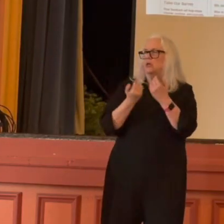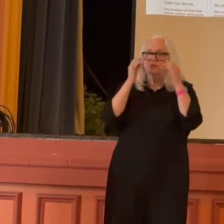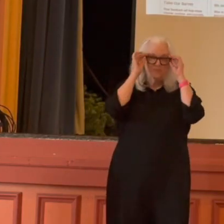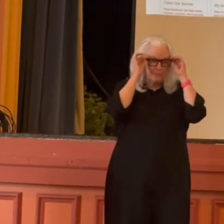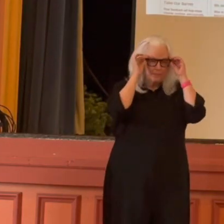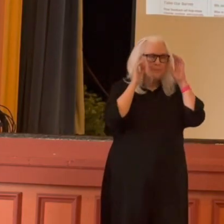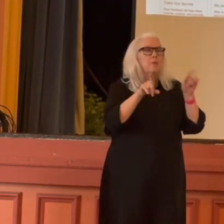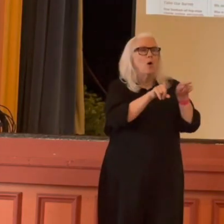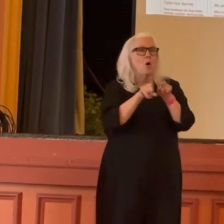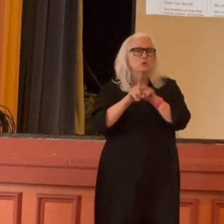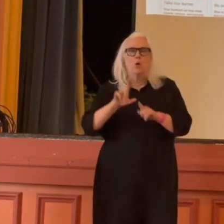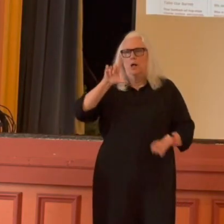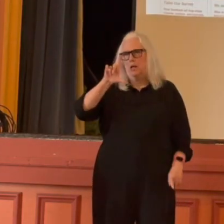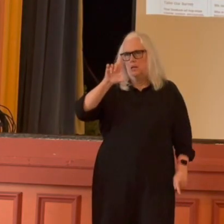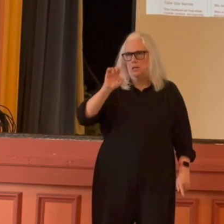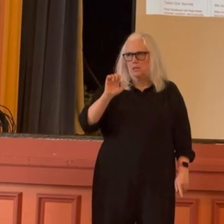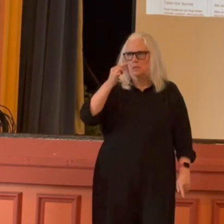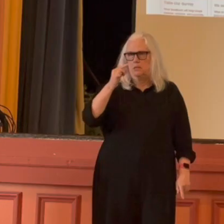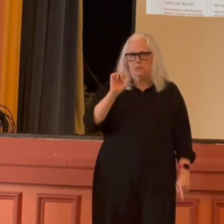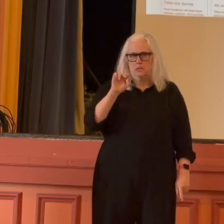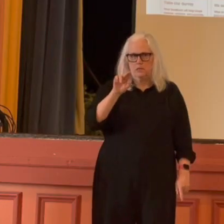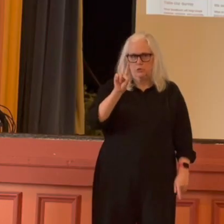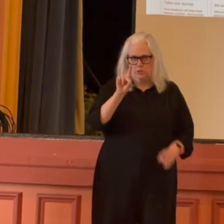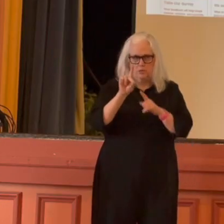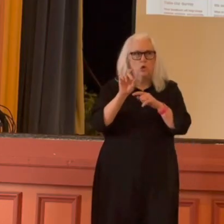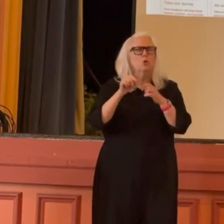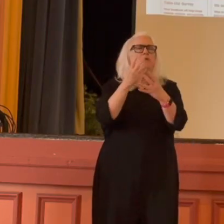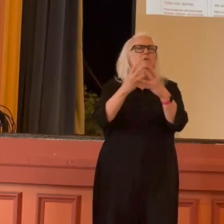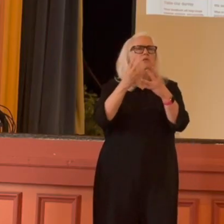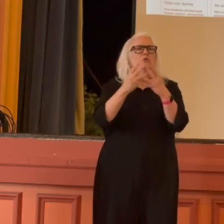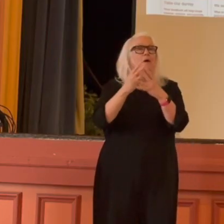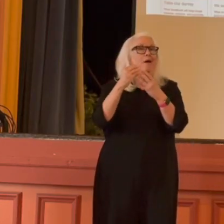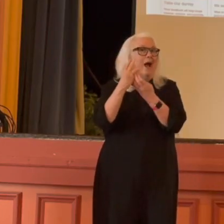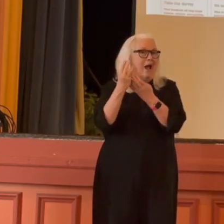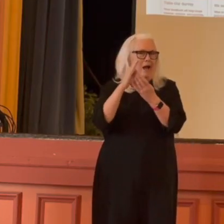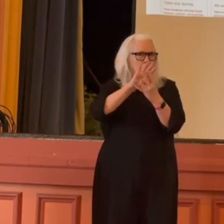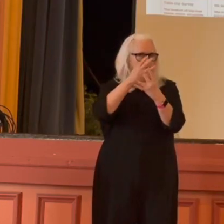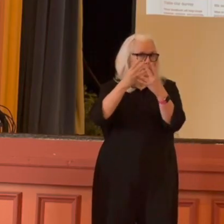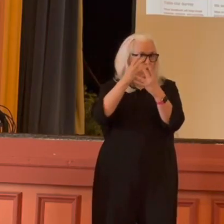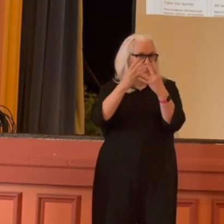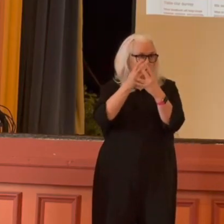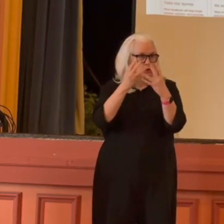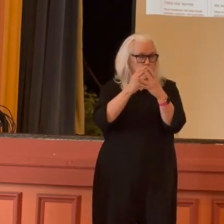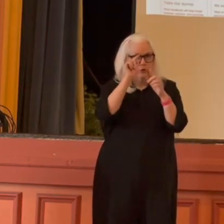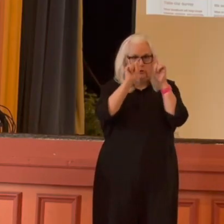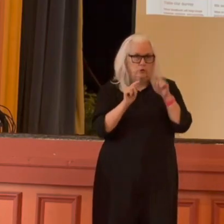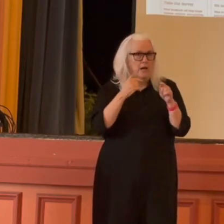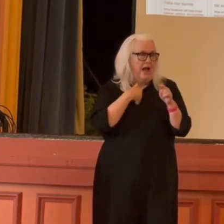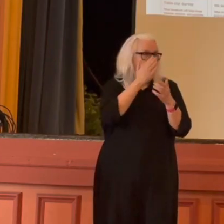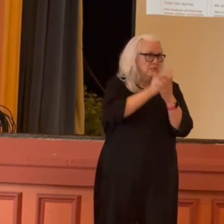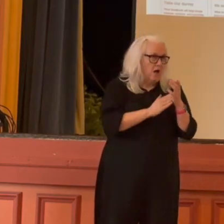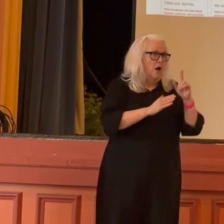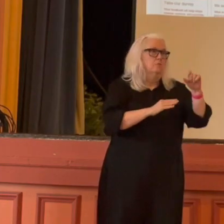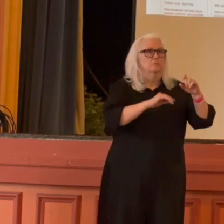legend that's there. You can filter out a district. You can also filter out projects. So either way, you can identify